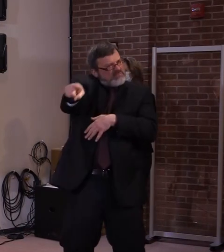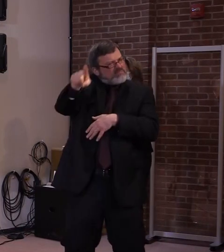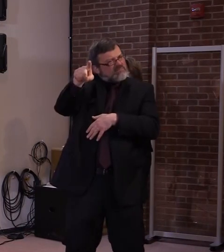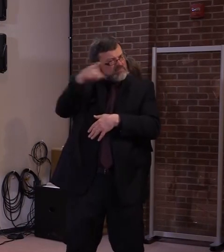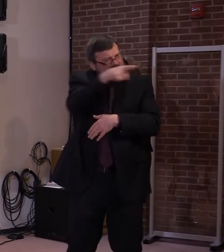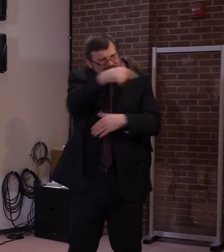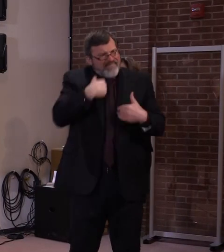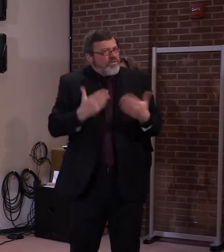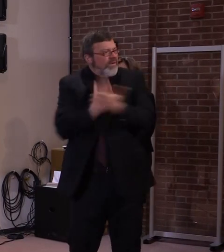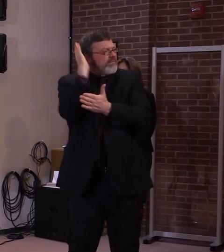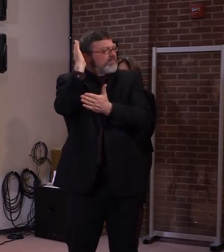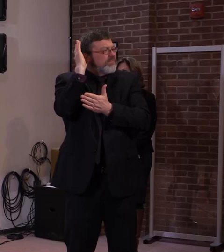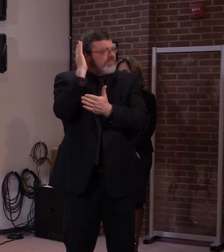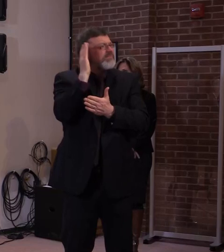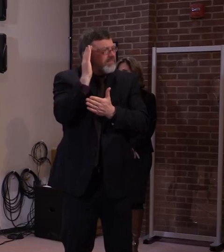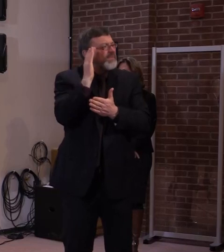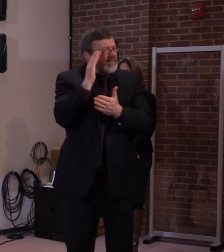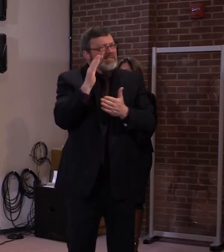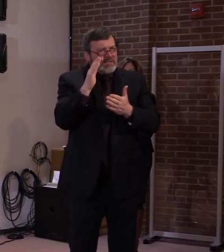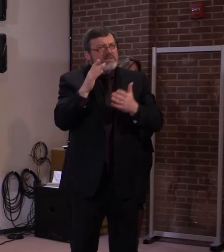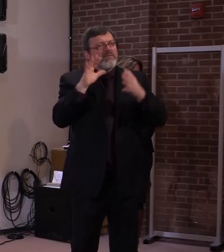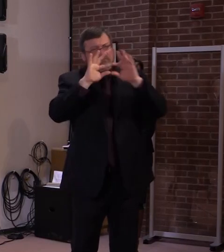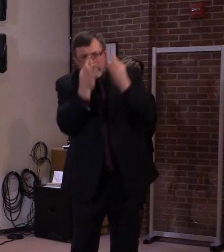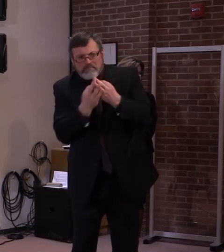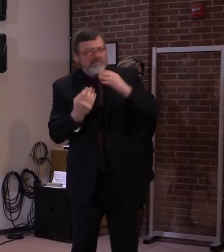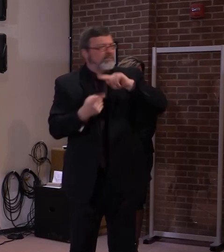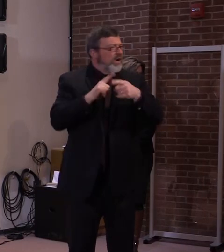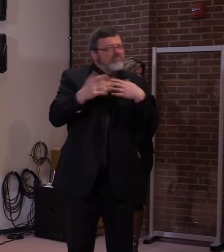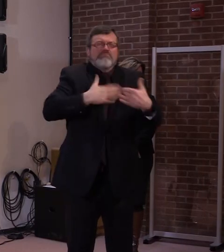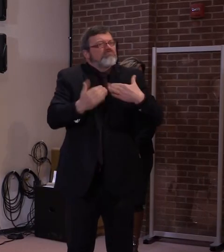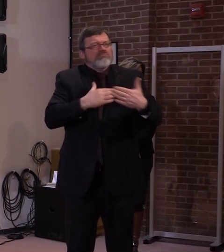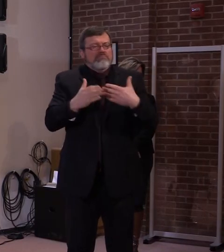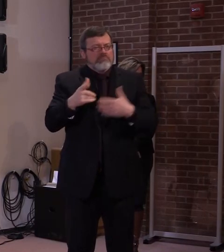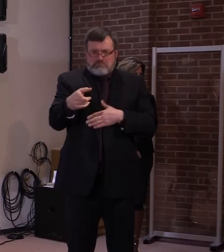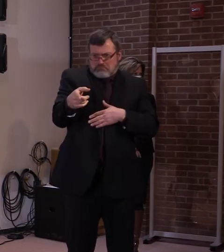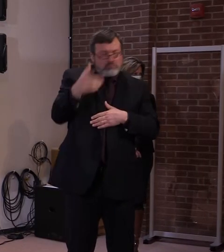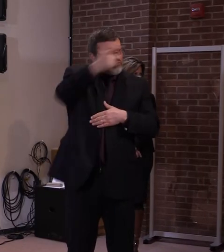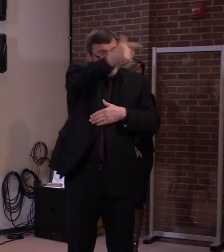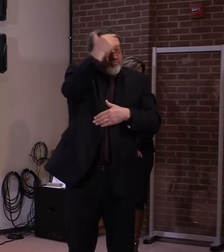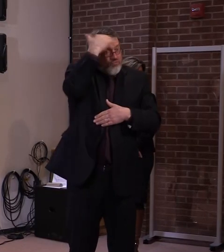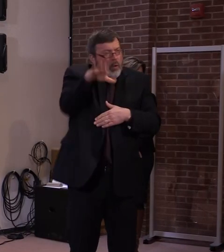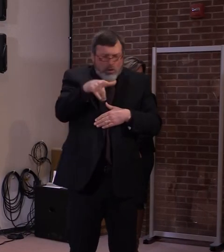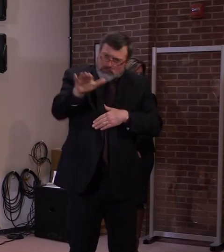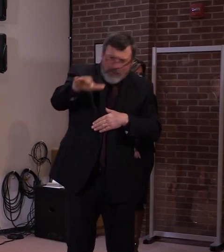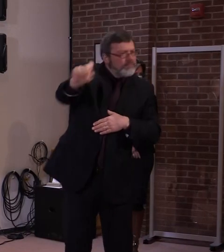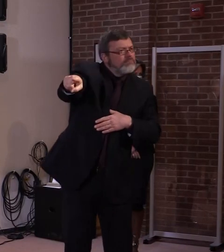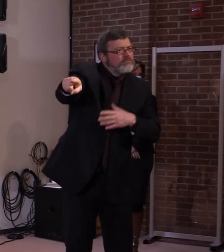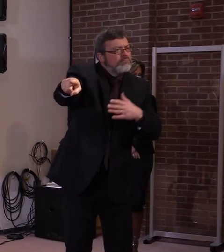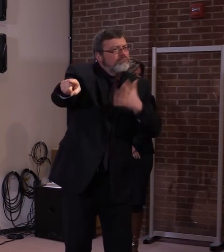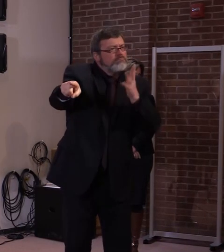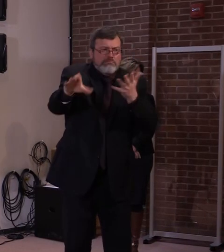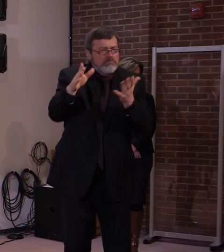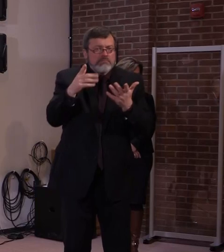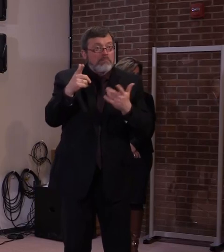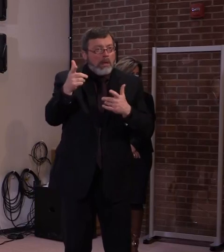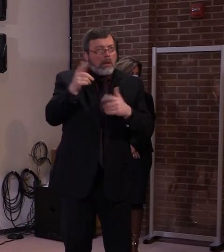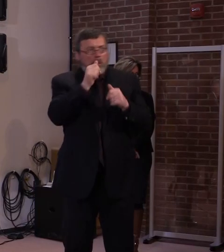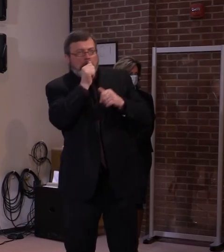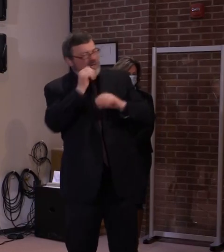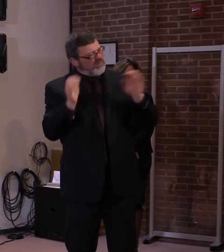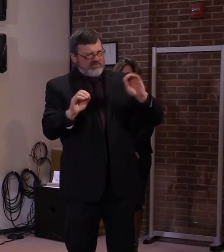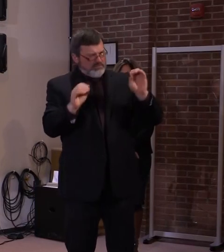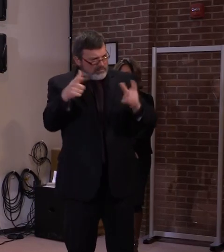shot. You are right, you have a right and the responsibility to ask about vaccination and booster